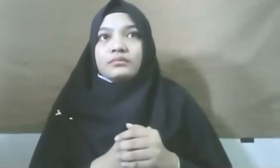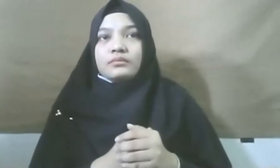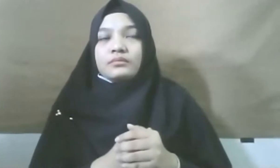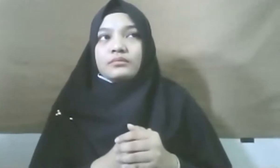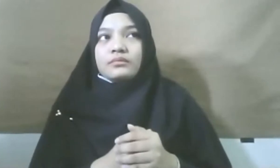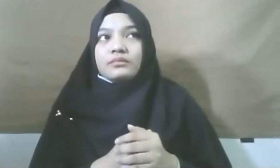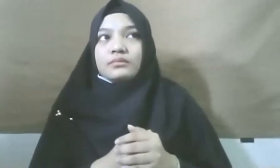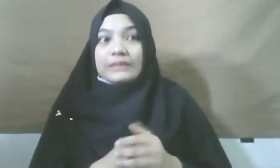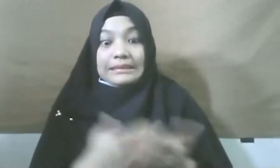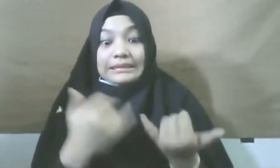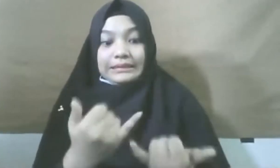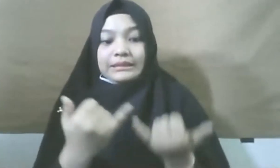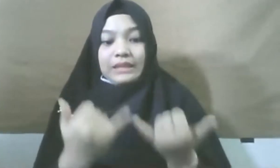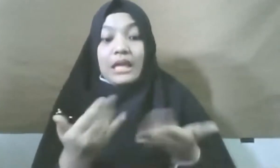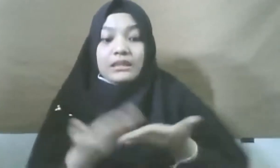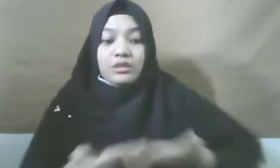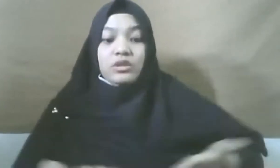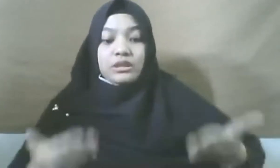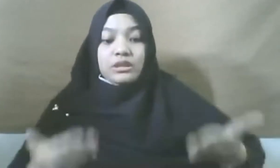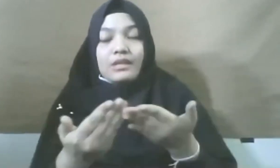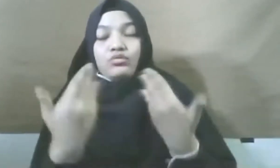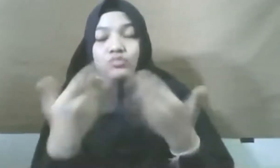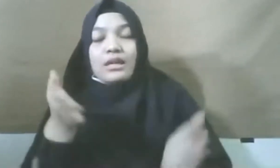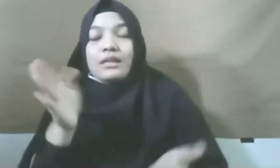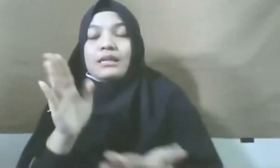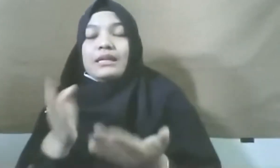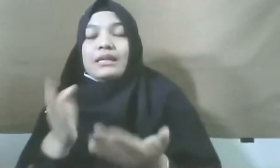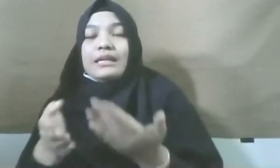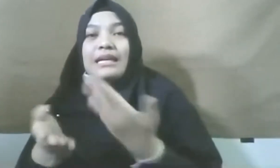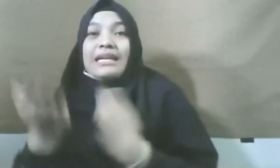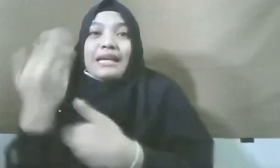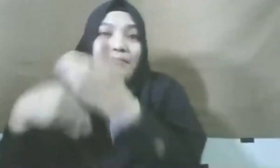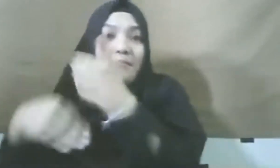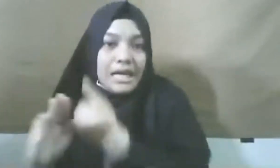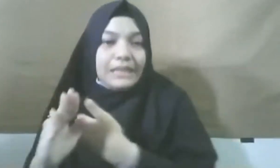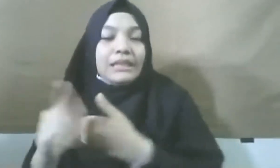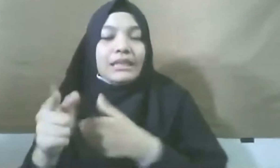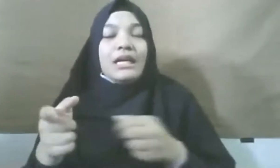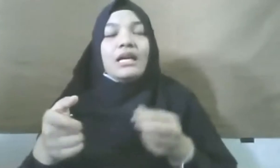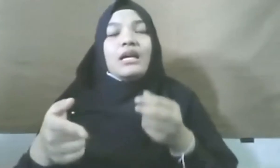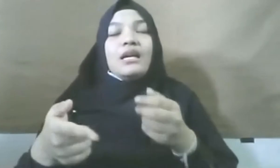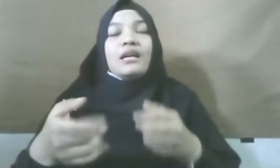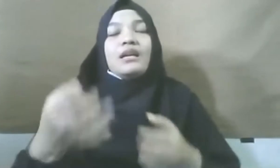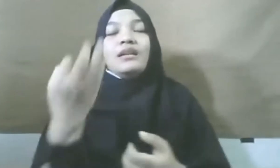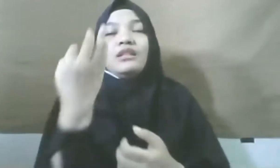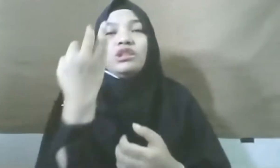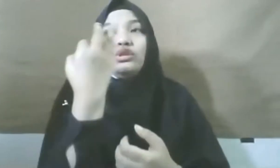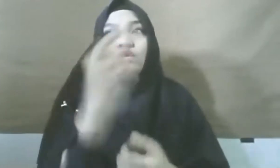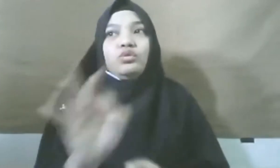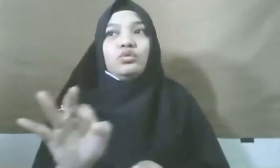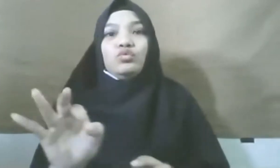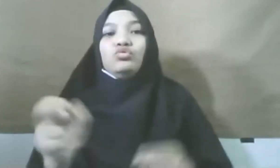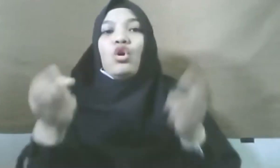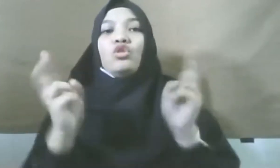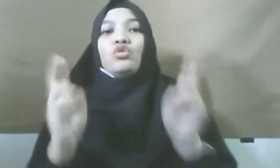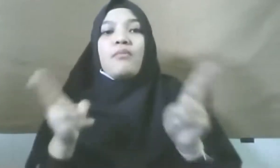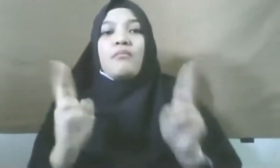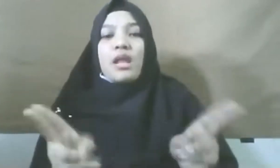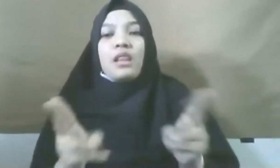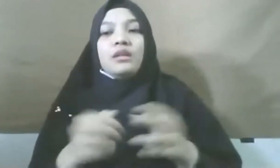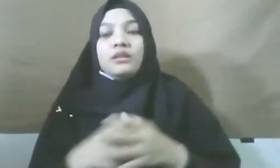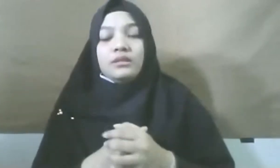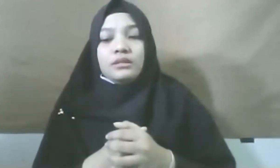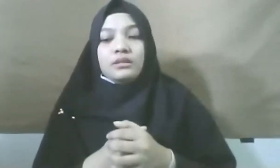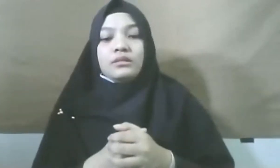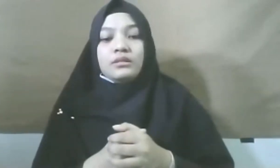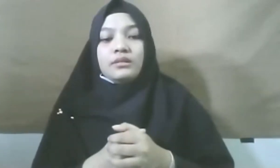the situation with the students with as disabilities, will the situation get better for the students, or I